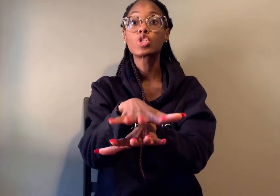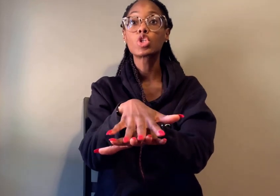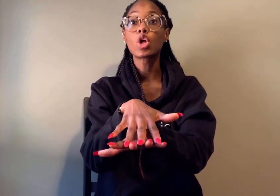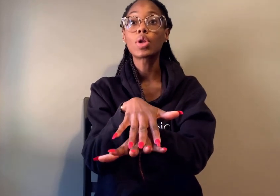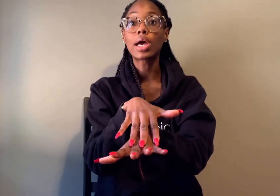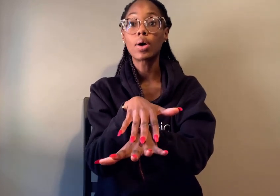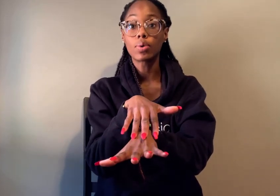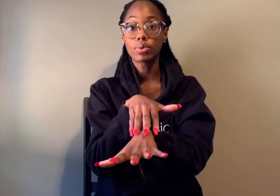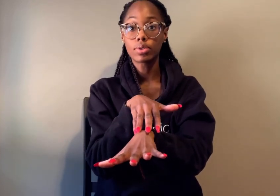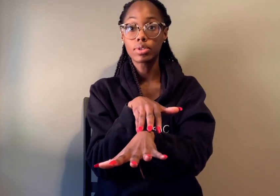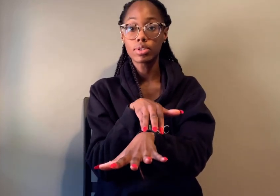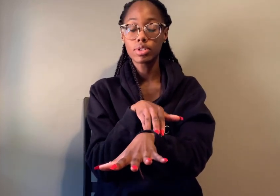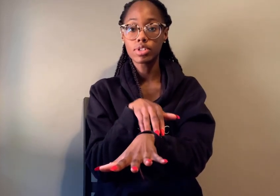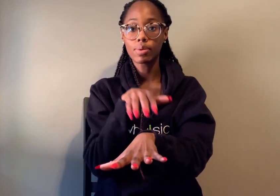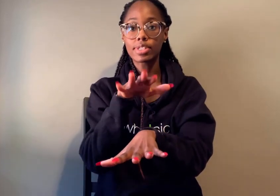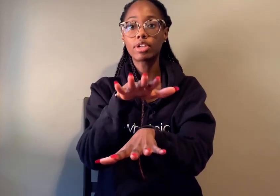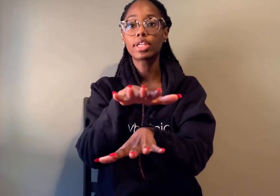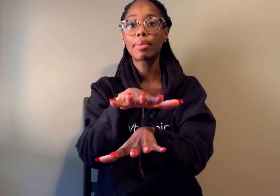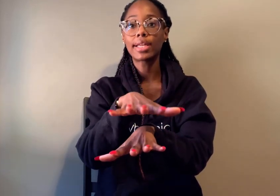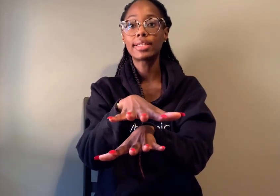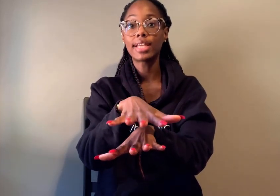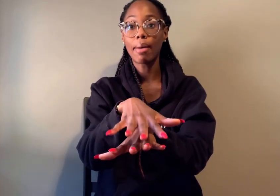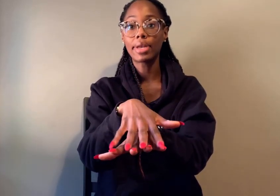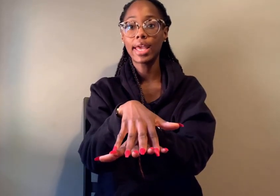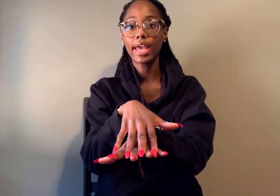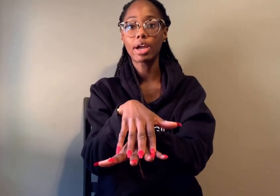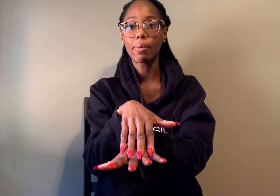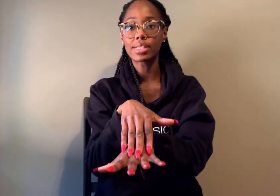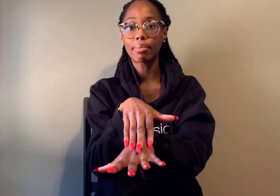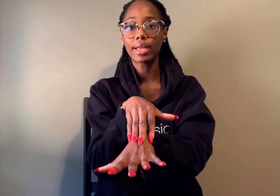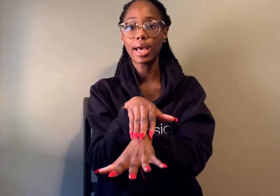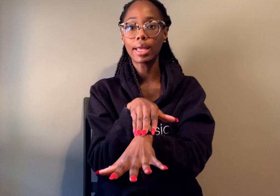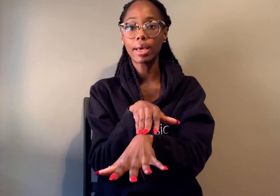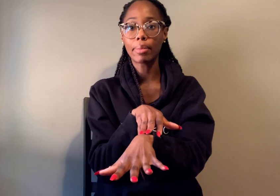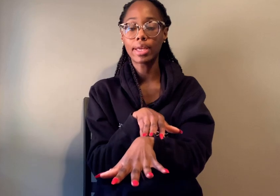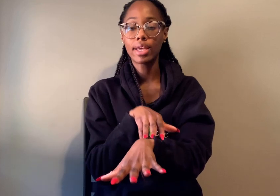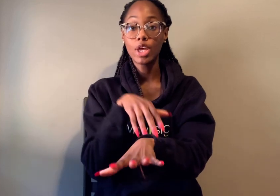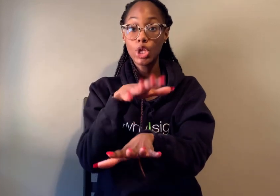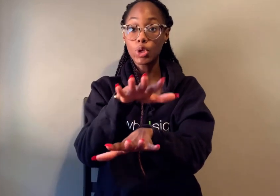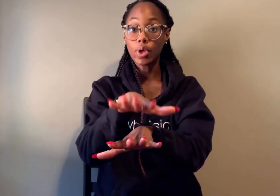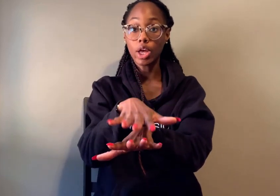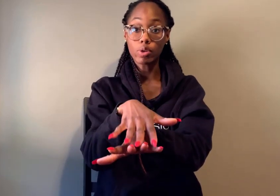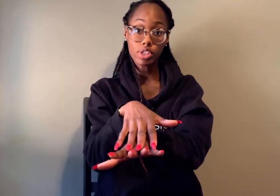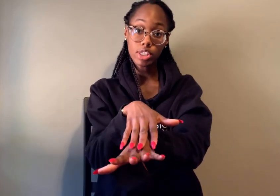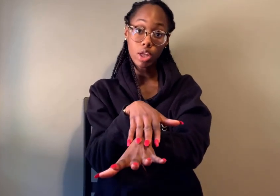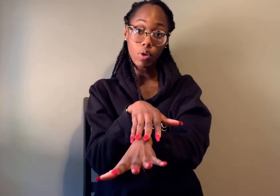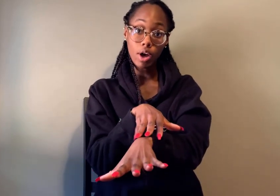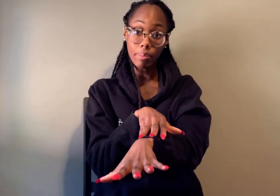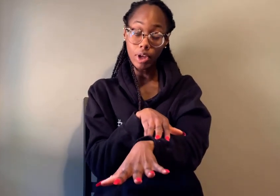slow down. So it's literally my dominant hand caressing my non-dominant. You can go slow, go up the arm